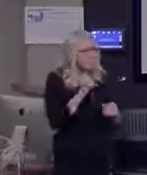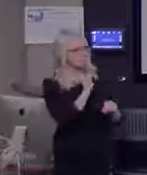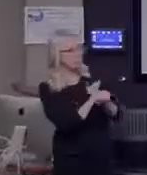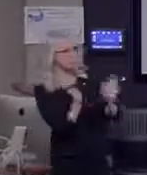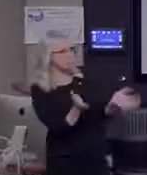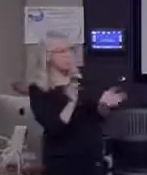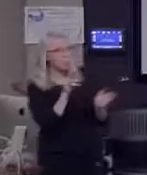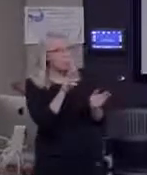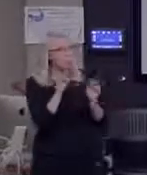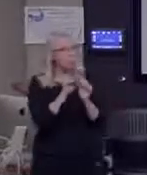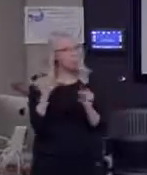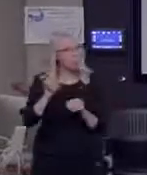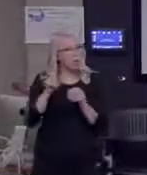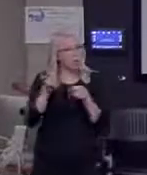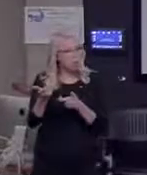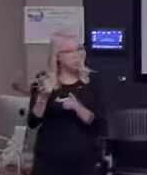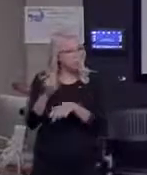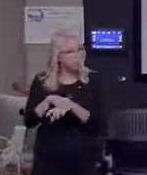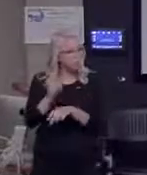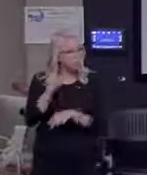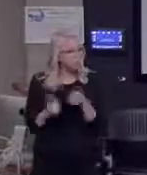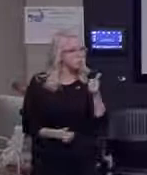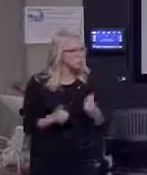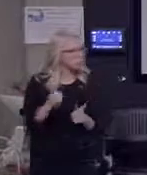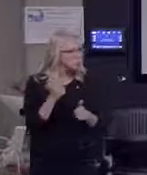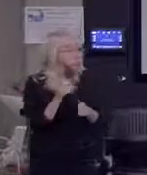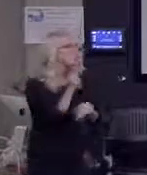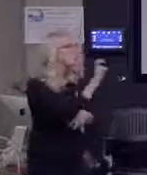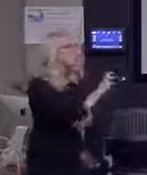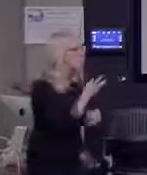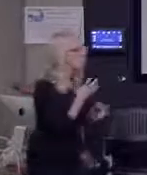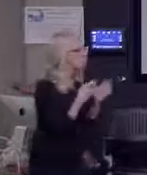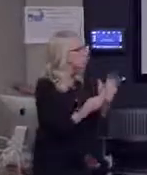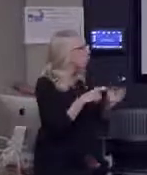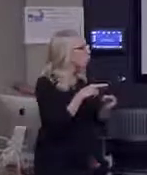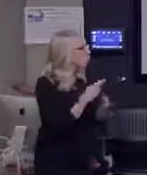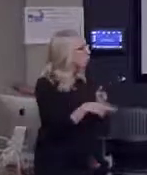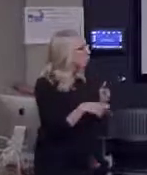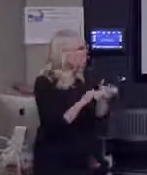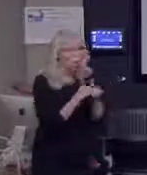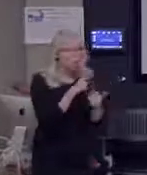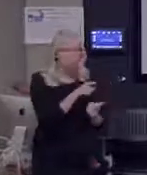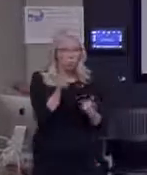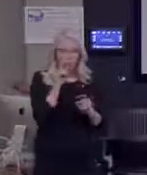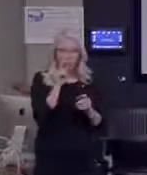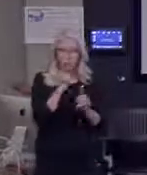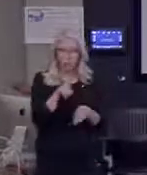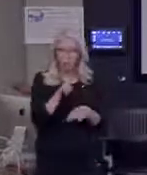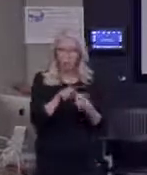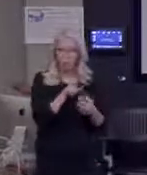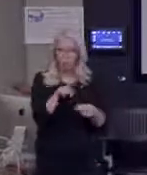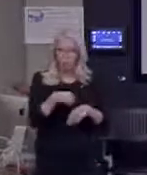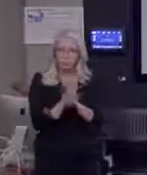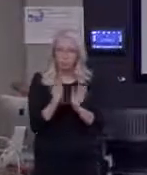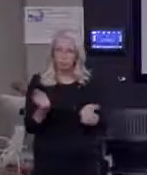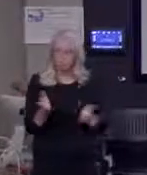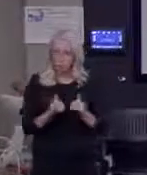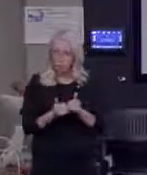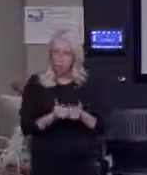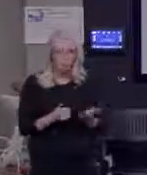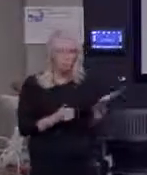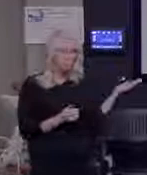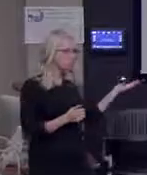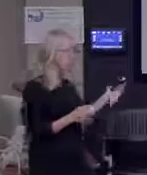TV? Let's just skip to the results. So how did kids respond to the video chats? You can see